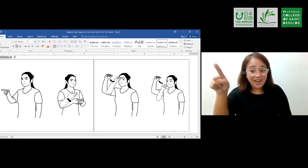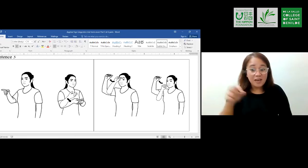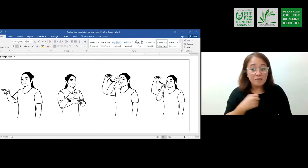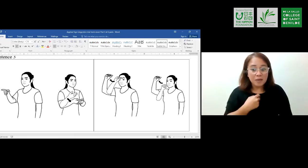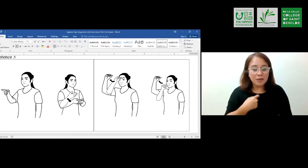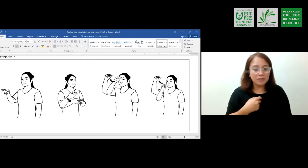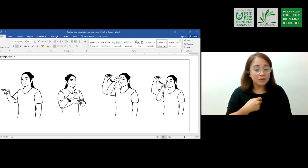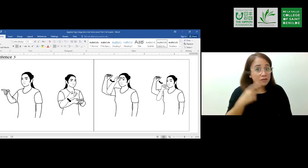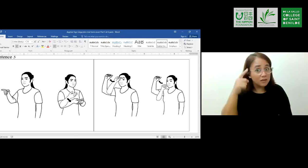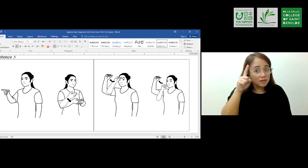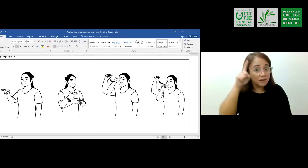signing.